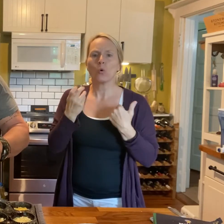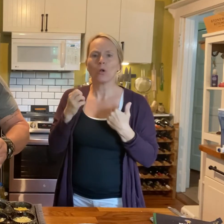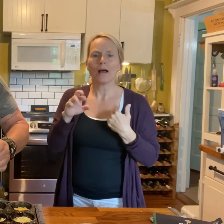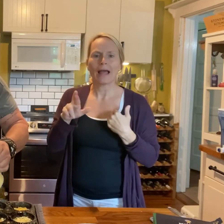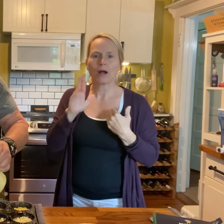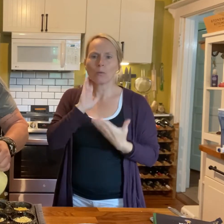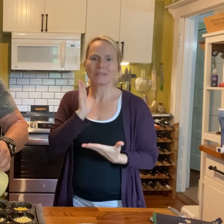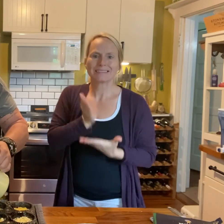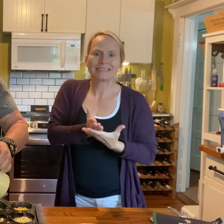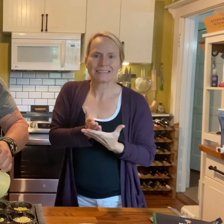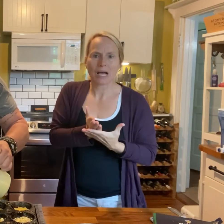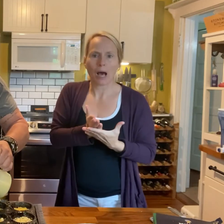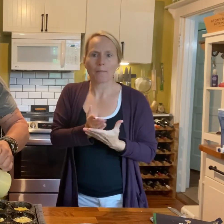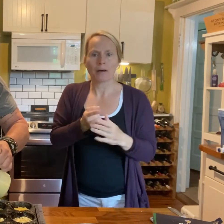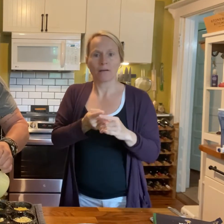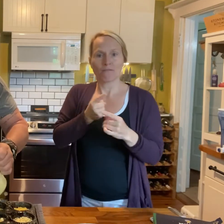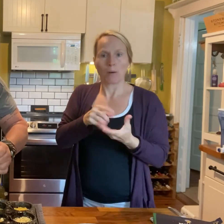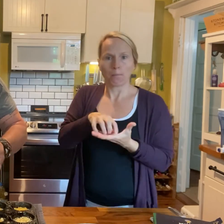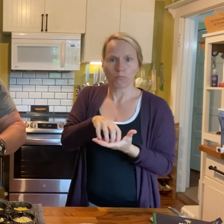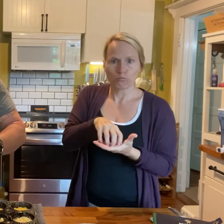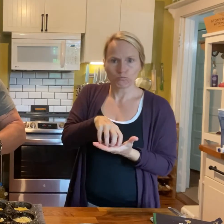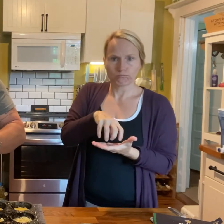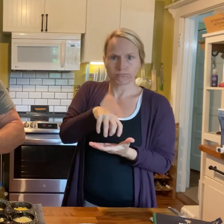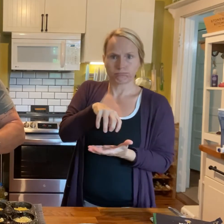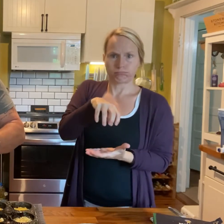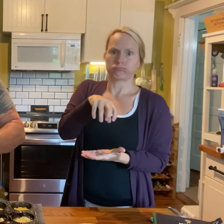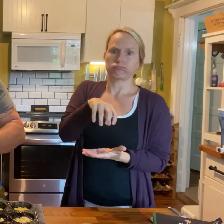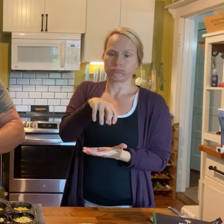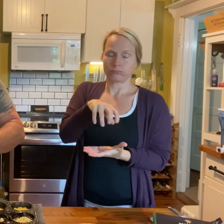stop the batter from rising.